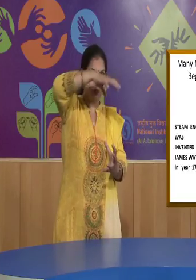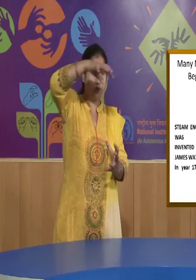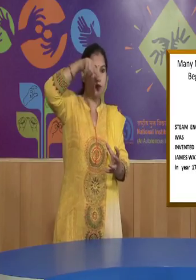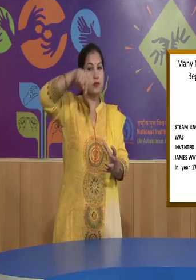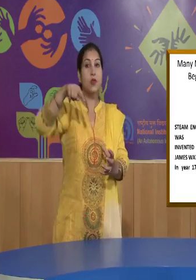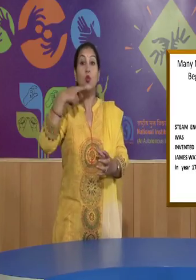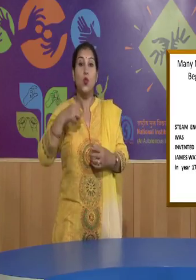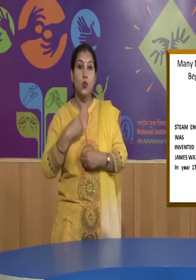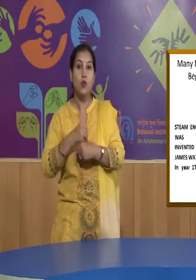1769.